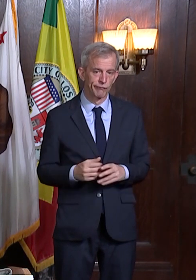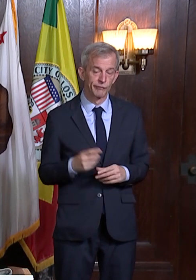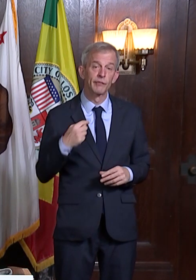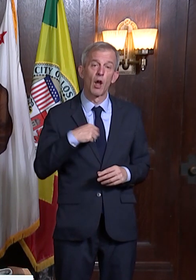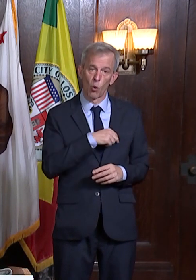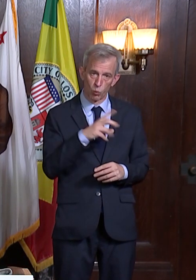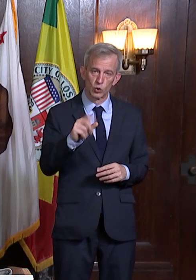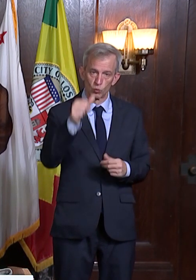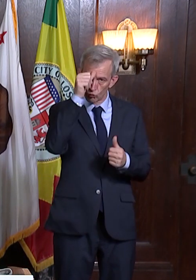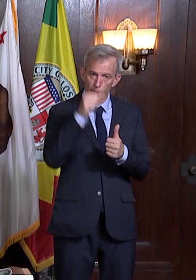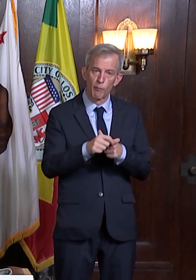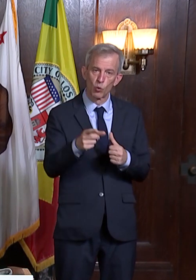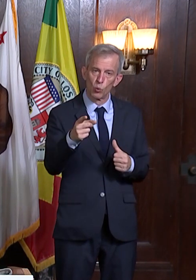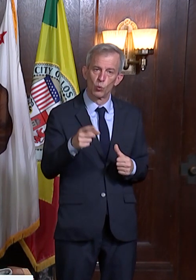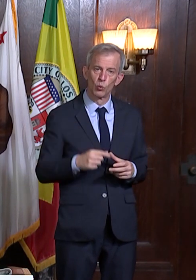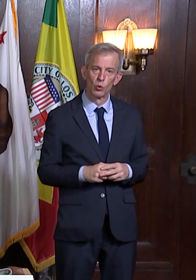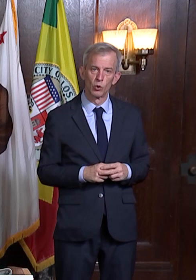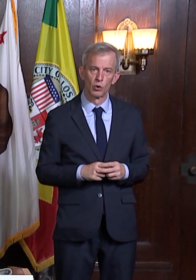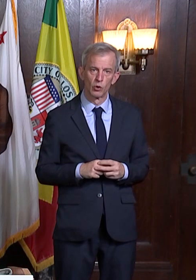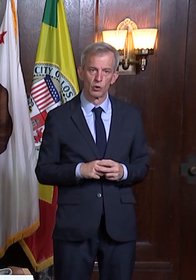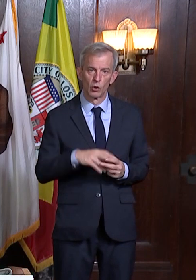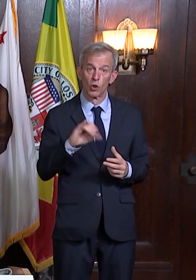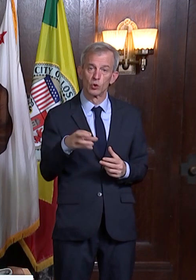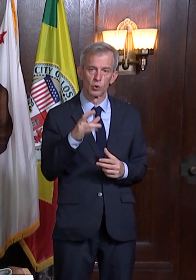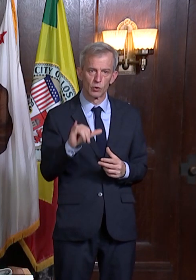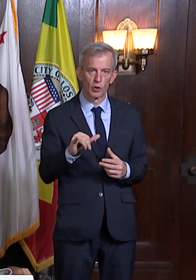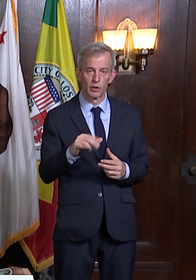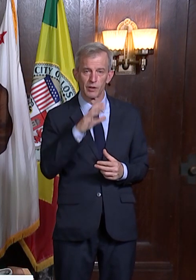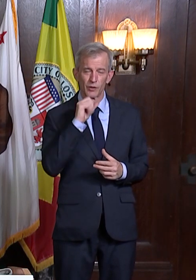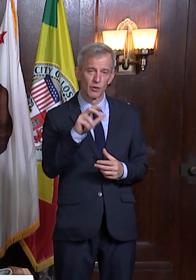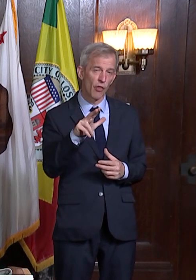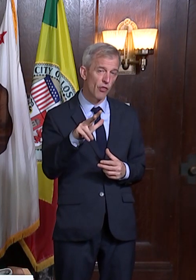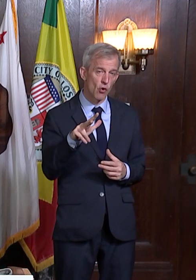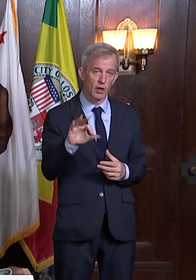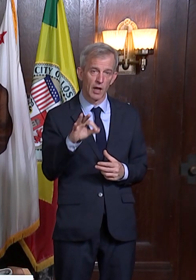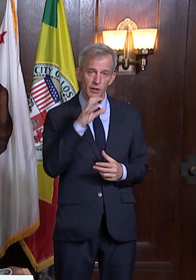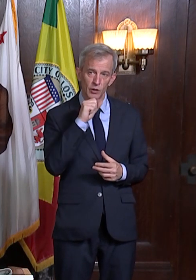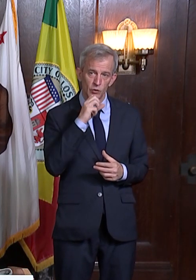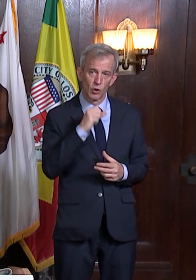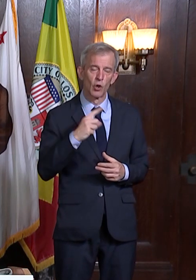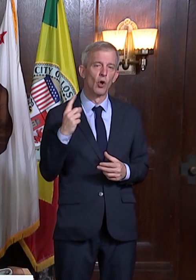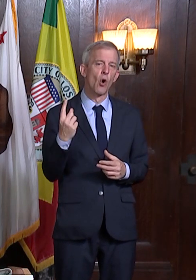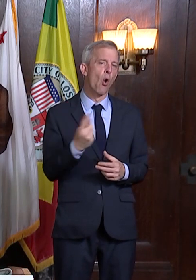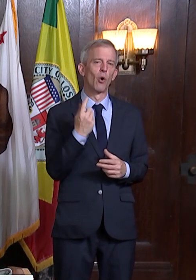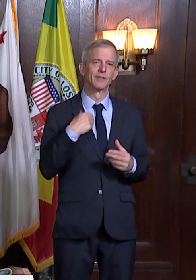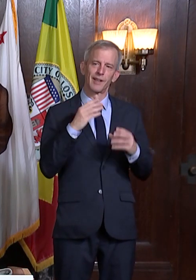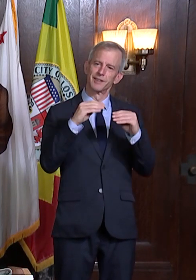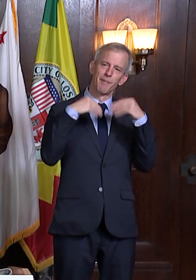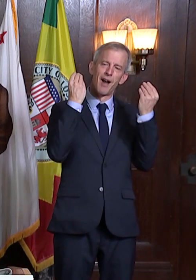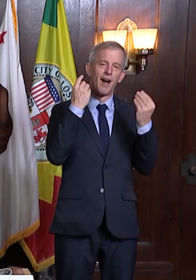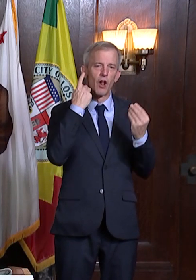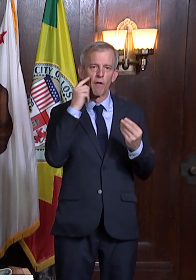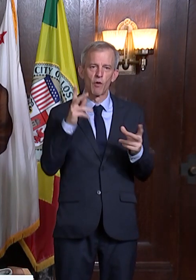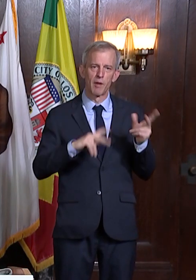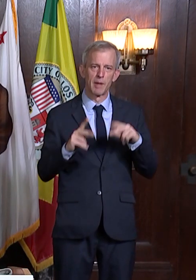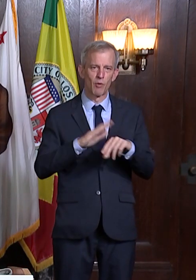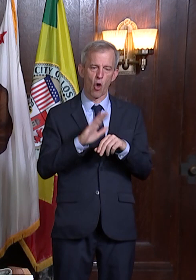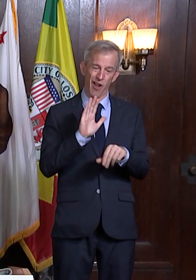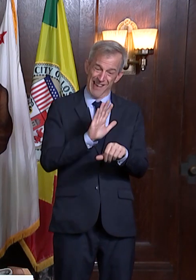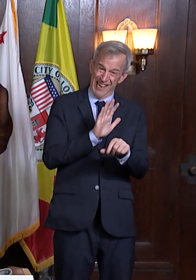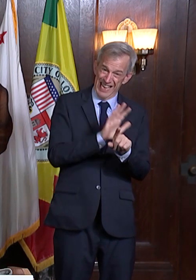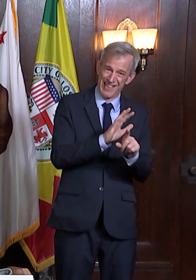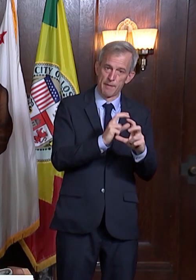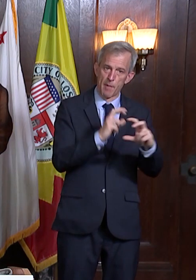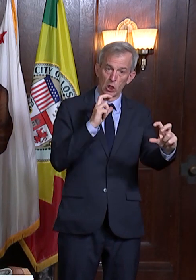remember you. Jory Bohannon, 39 years old, who always had a smile for the passengers of the bus that he